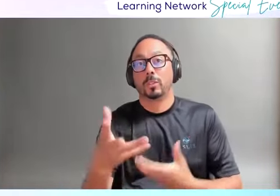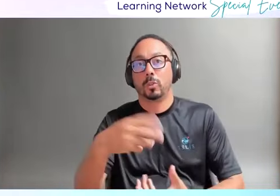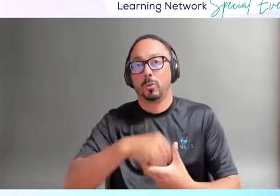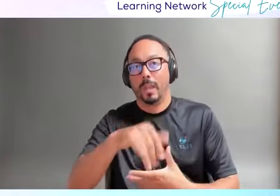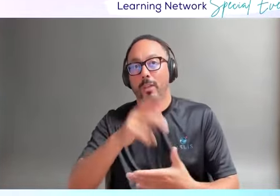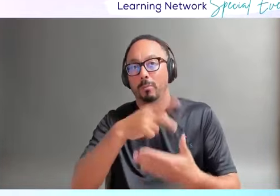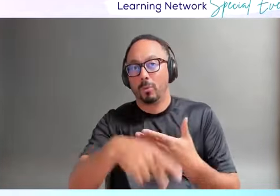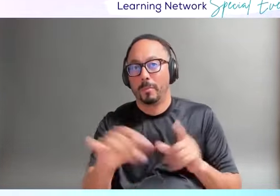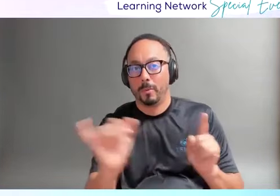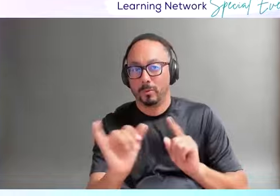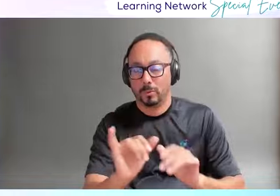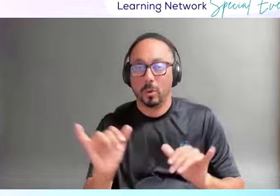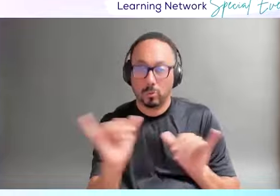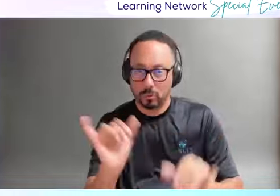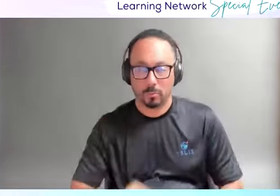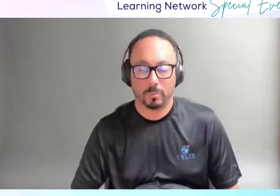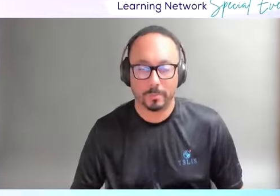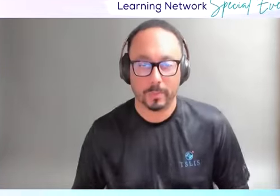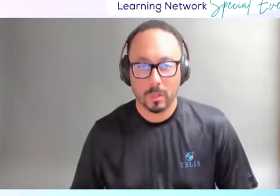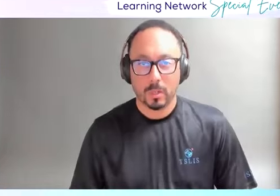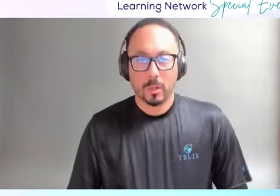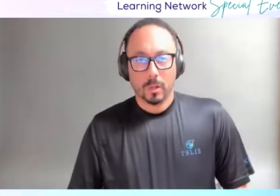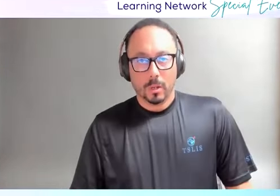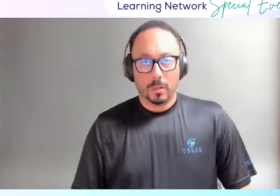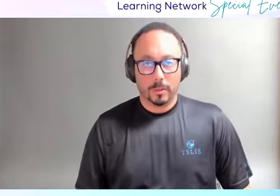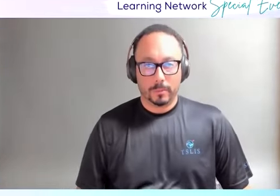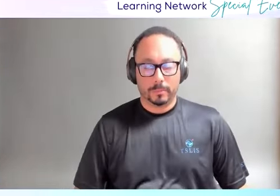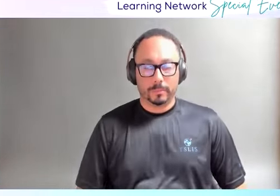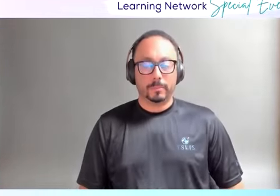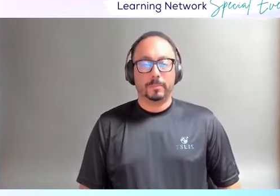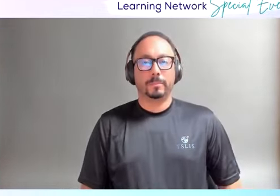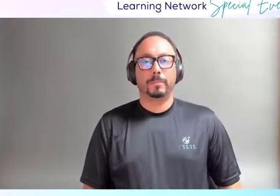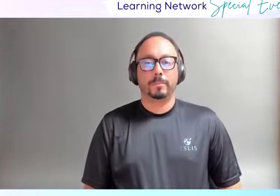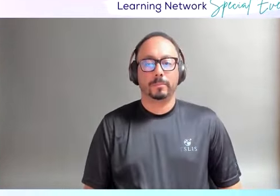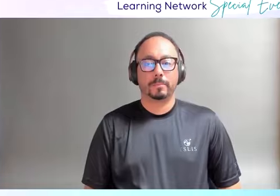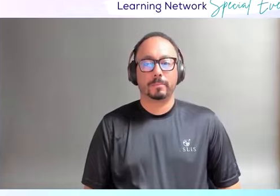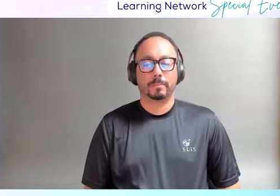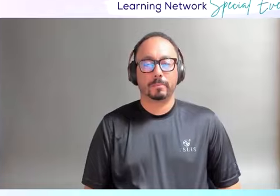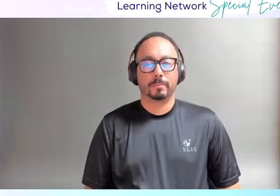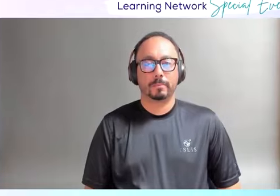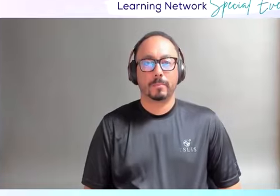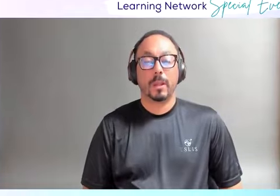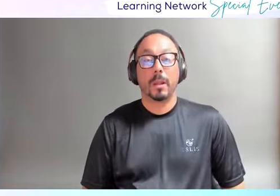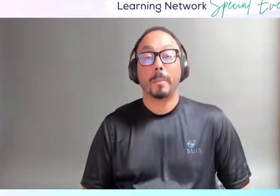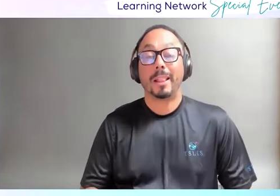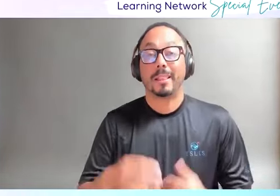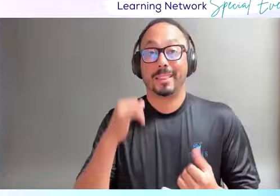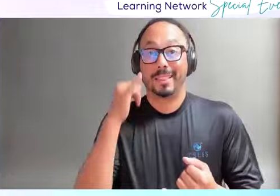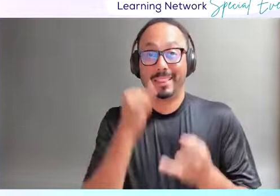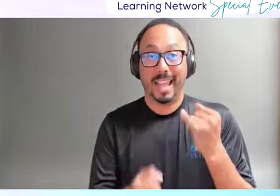well. But last but not least, at the agency level, the Mothering and Opioids project took us into a